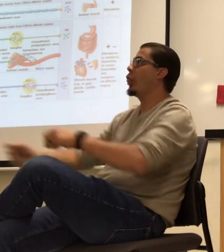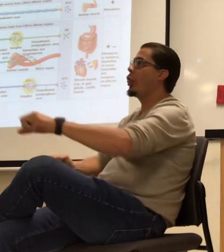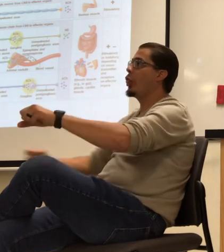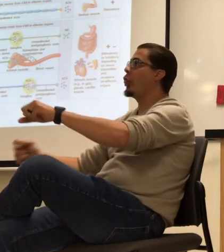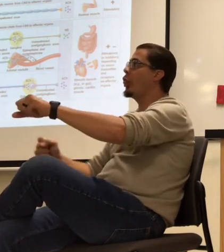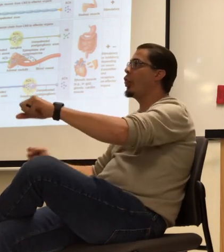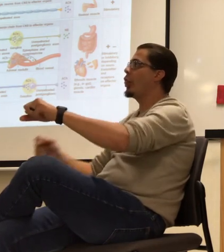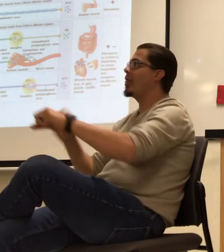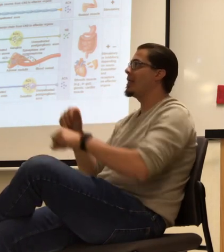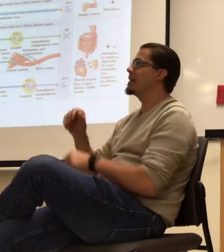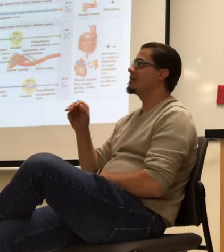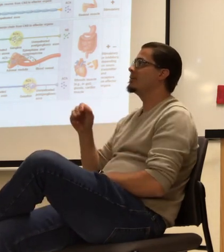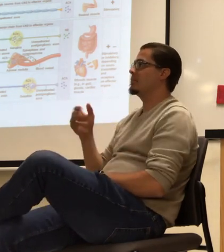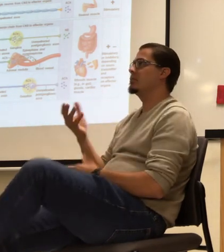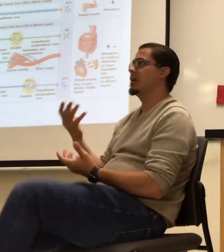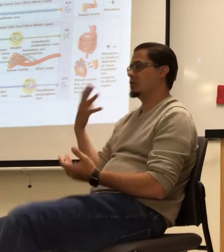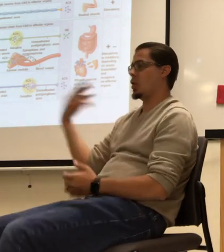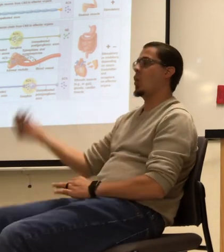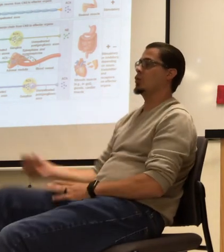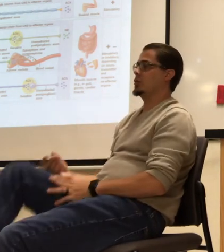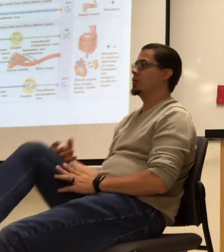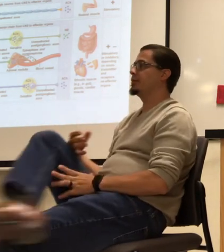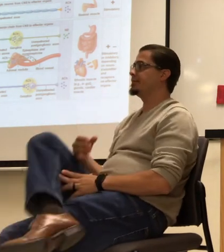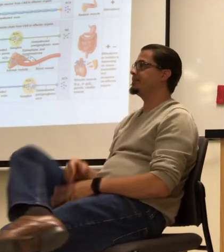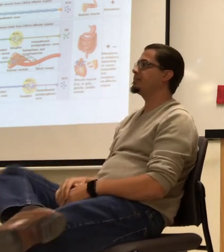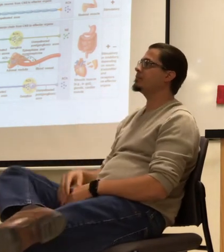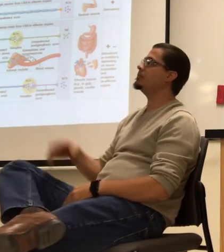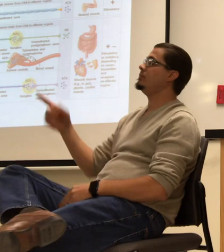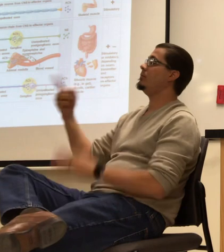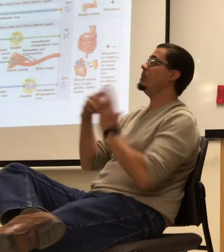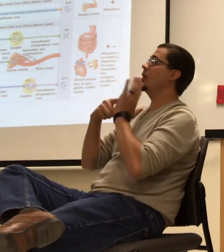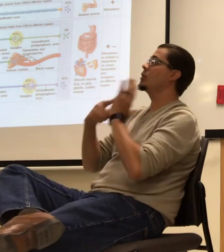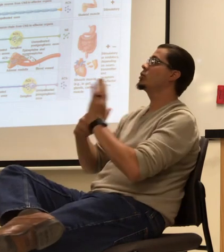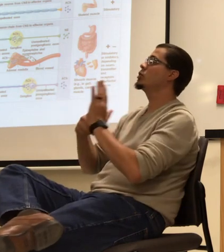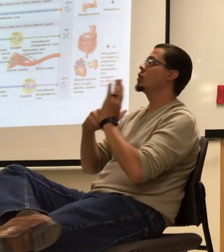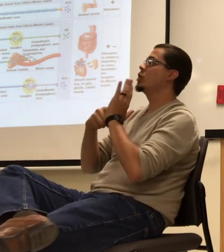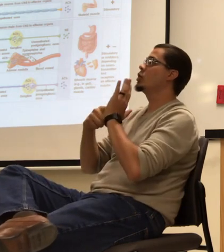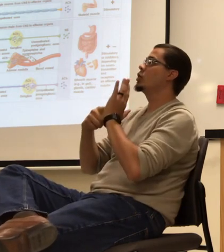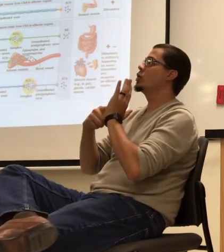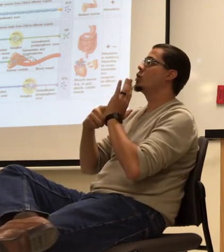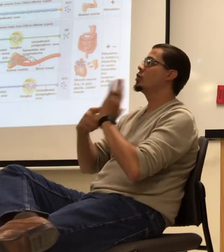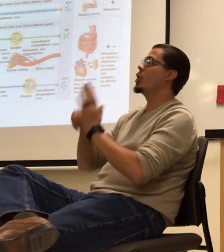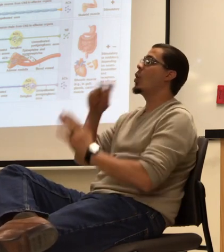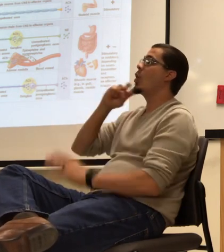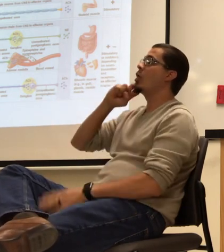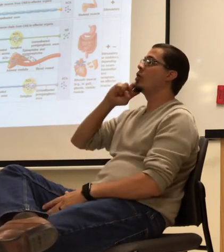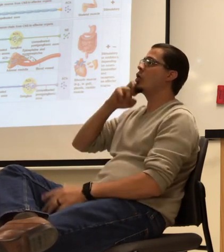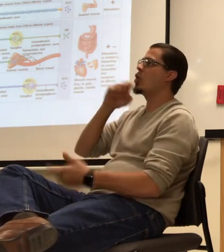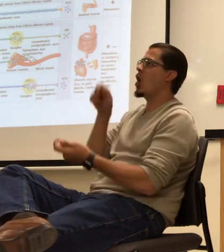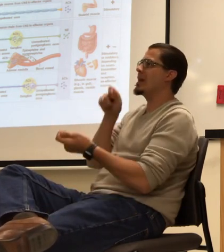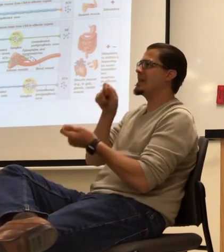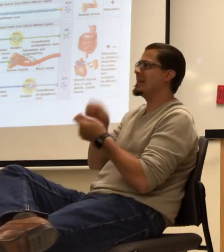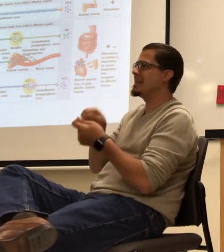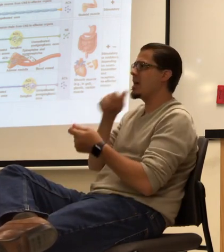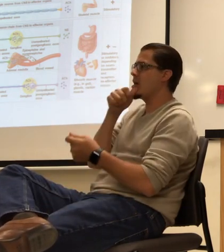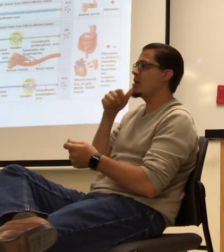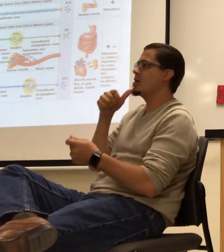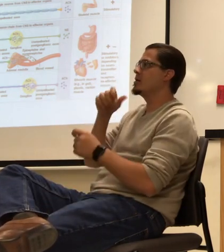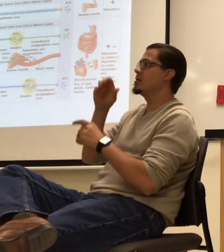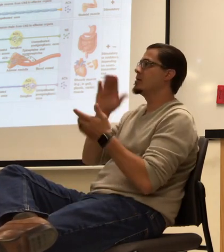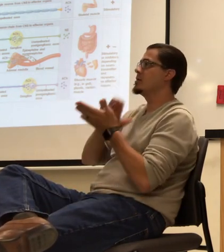So what you see at the top there is they just show the neurons in detail. And they kind of, it's a nice